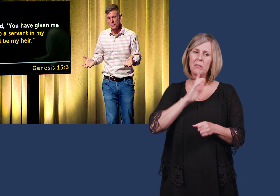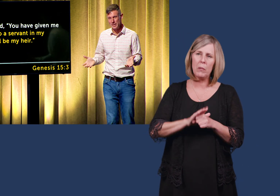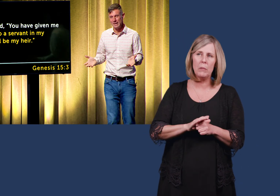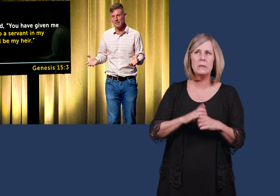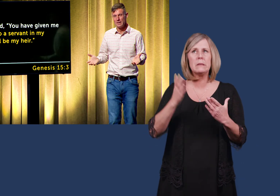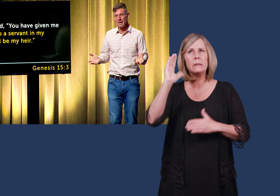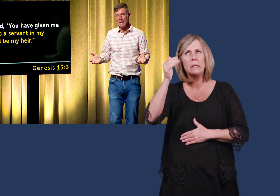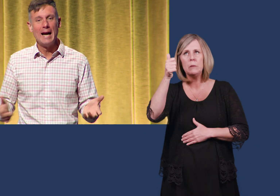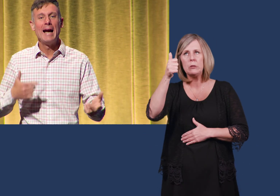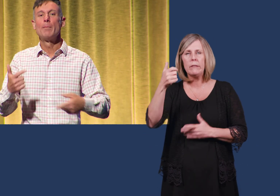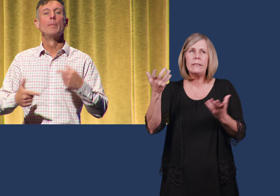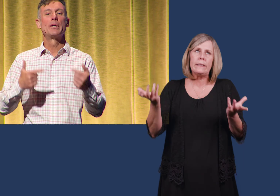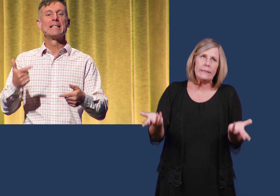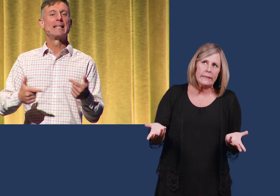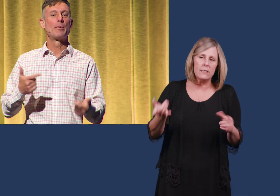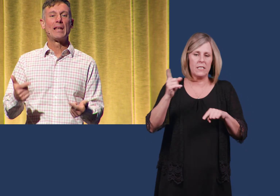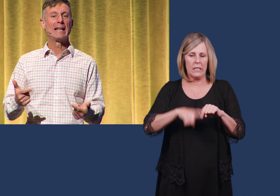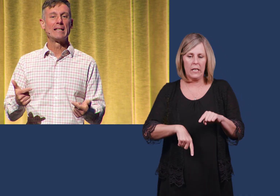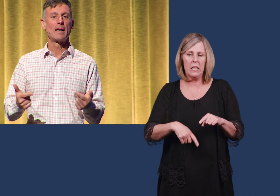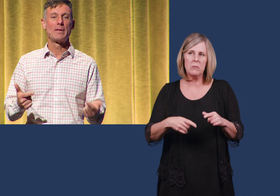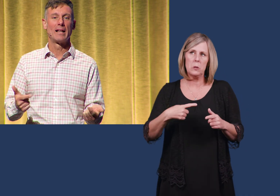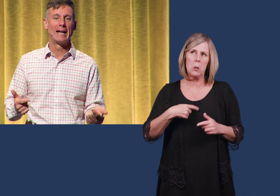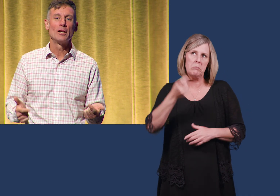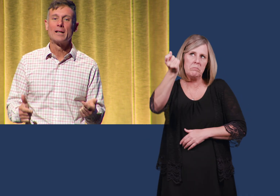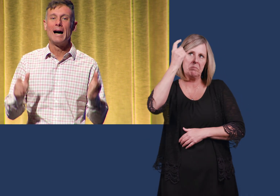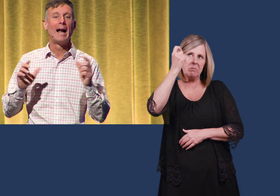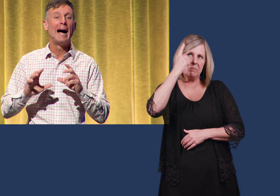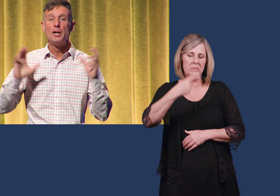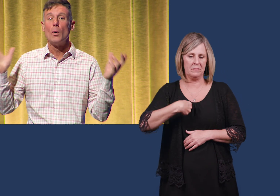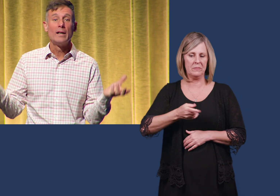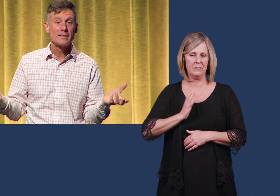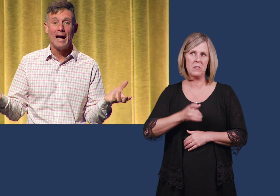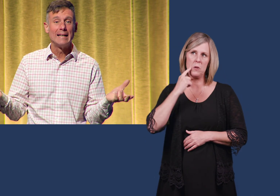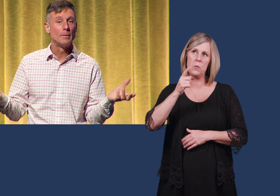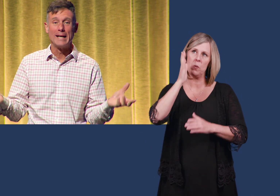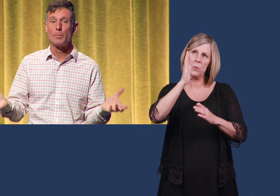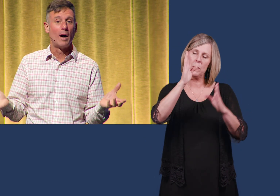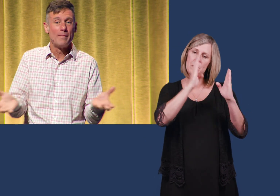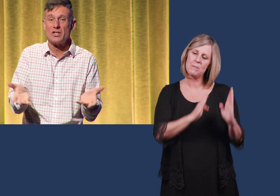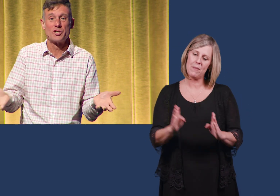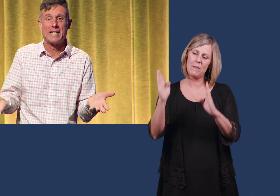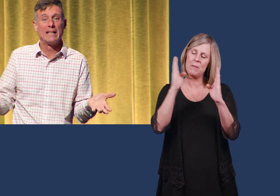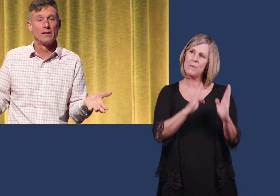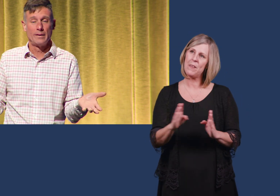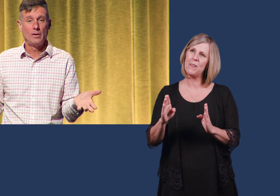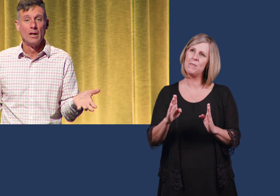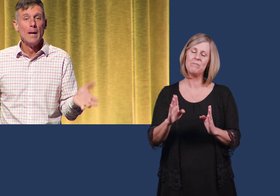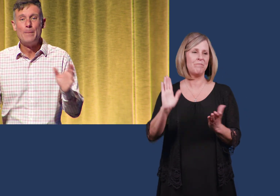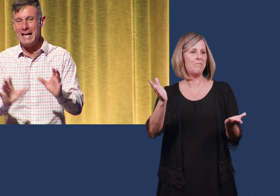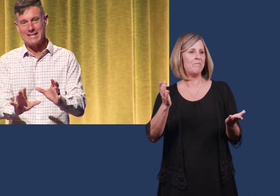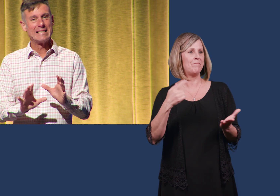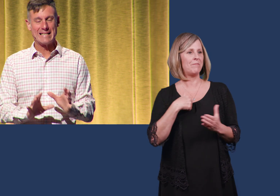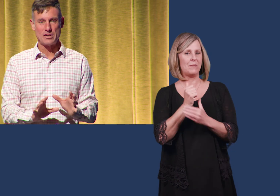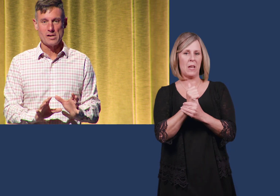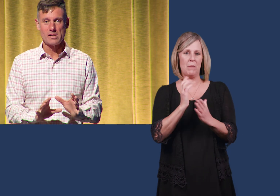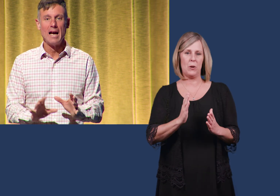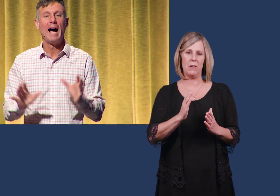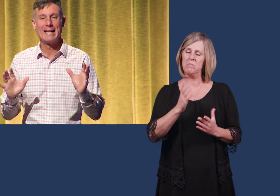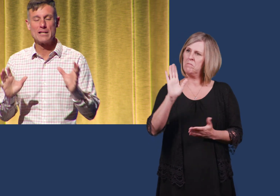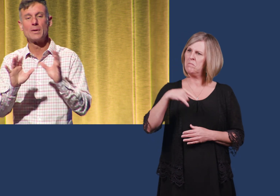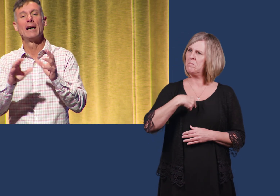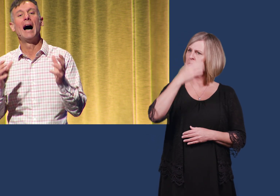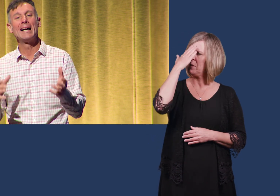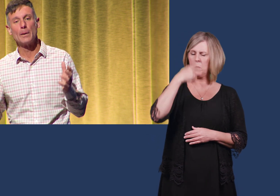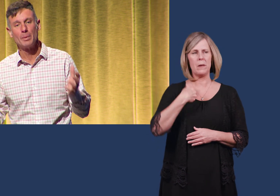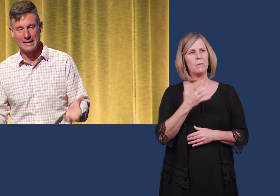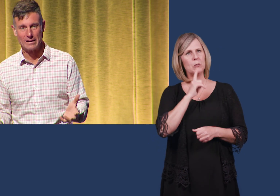fulfill this one, right? Abram, you can see him thinking something like, look, God, I know what it's like to make a promise and you just can't deliver. Best intentions, I